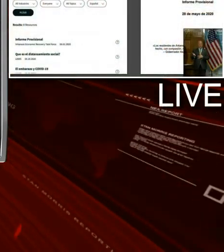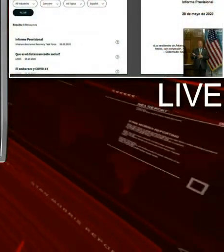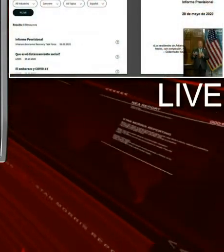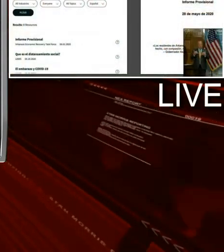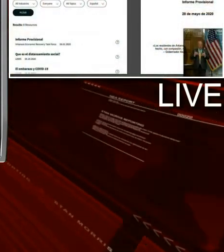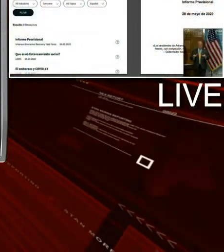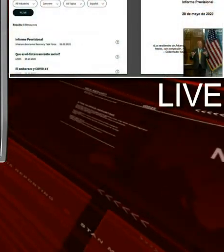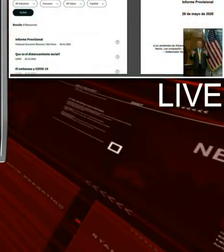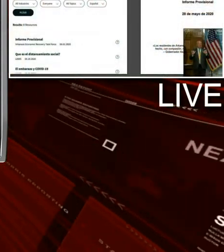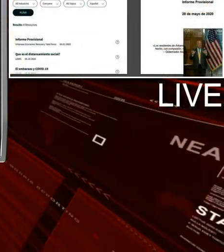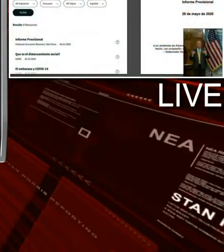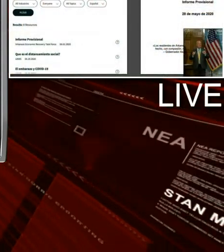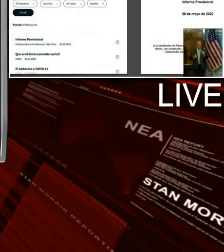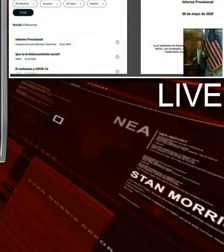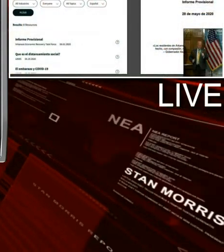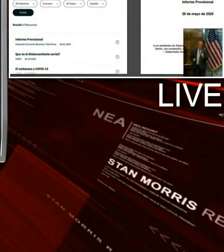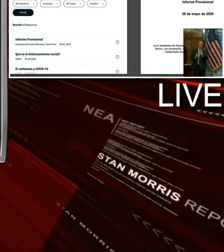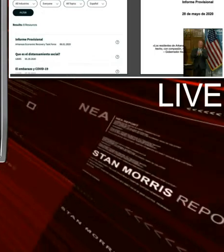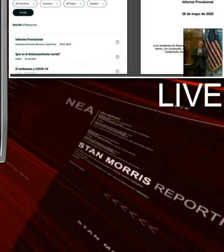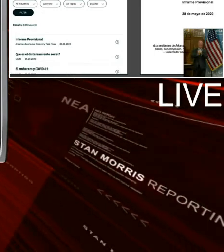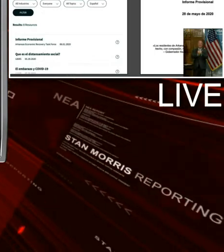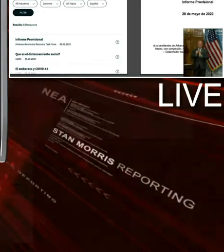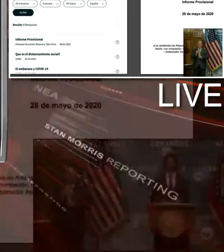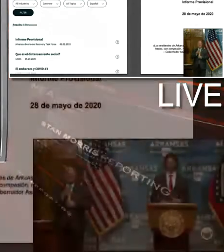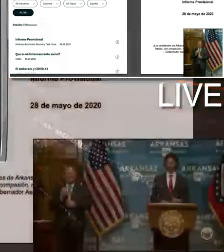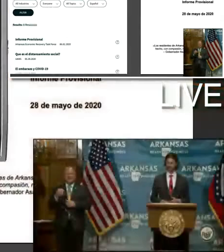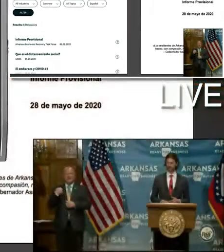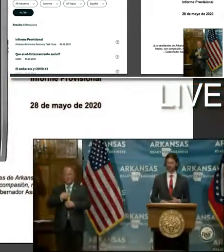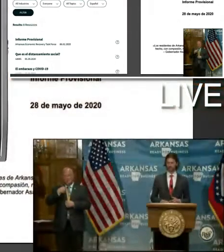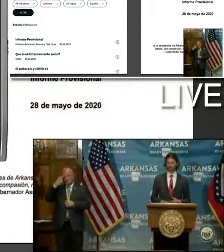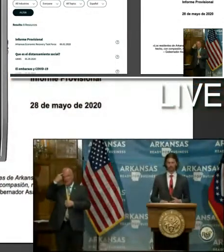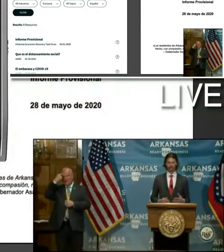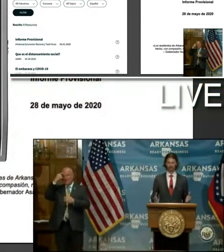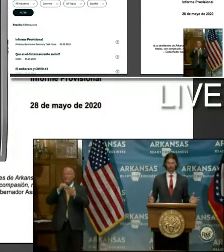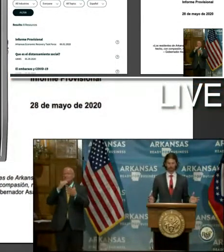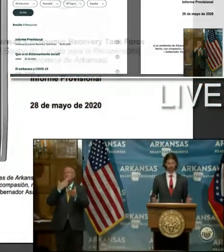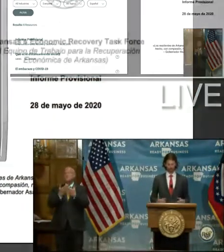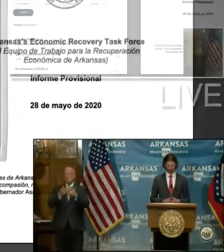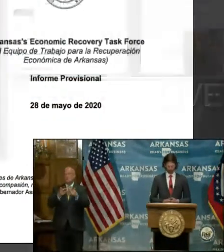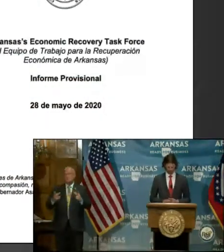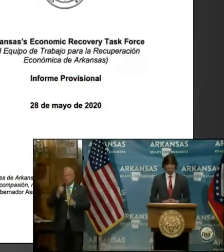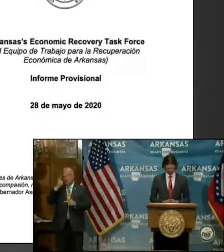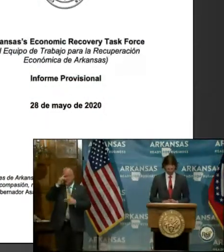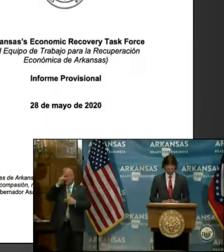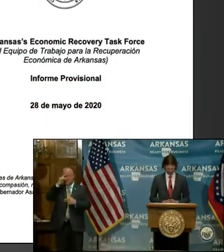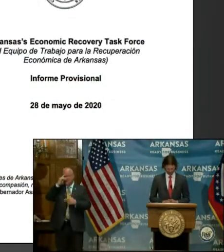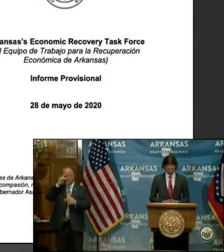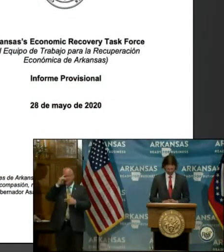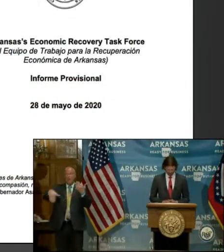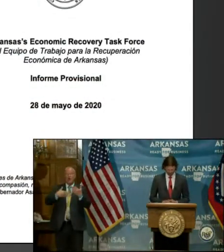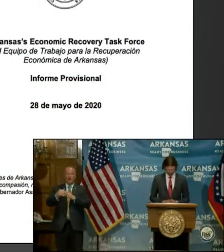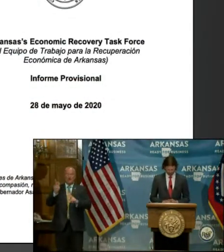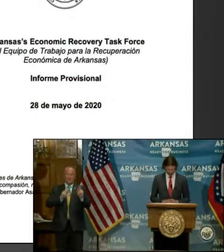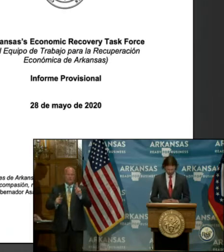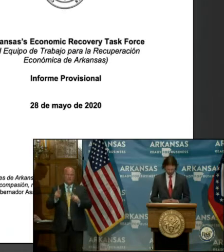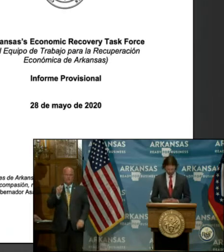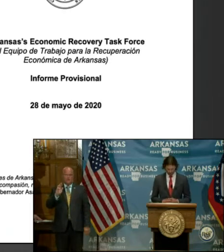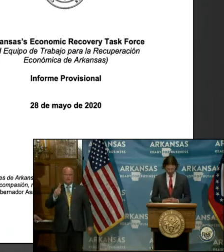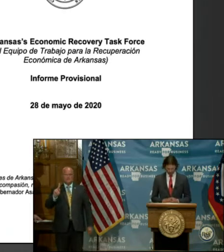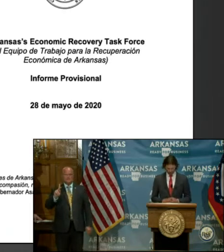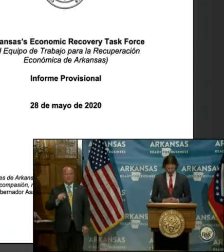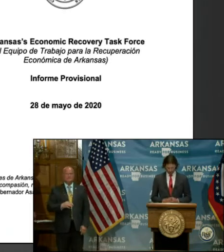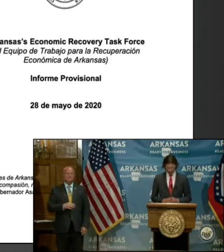are still up to date, and we think that's a good resource really for all Arkansans.